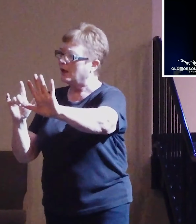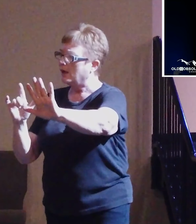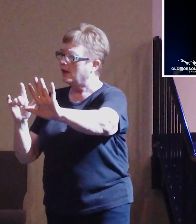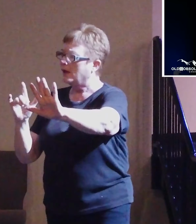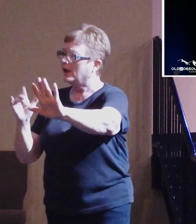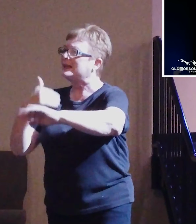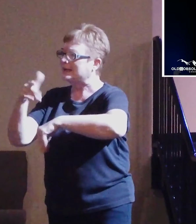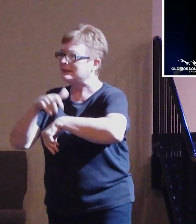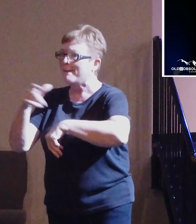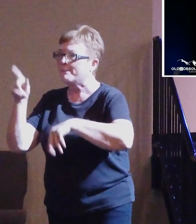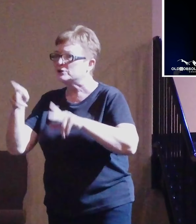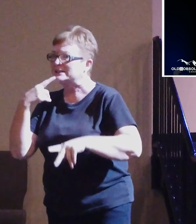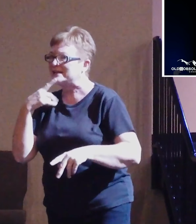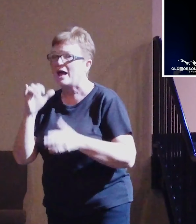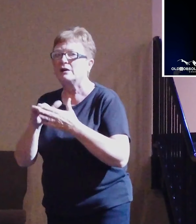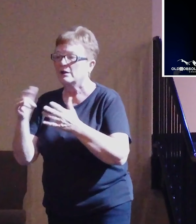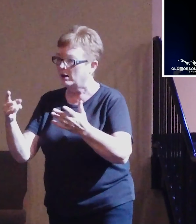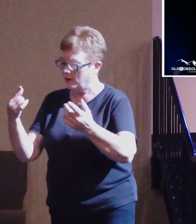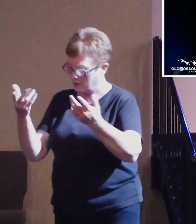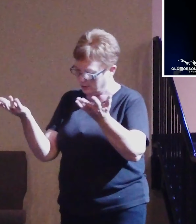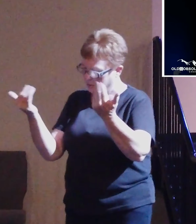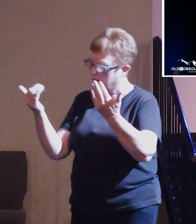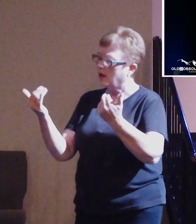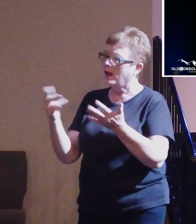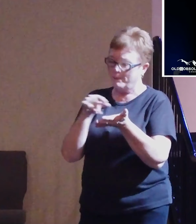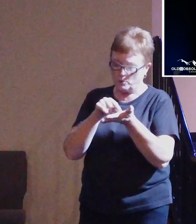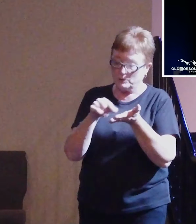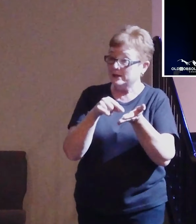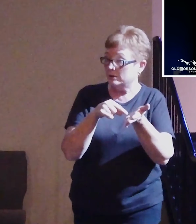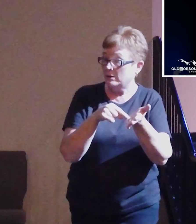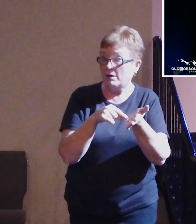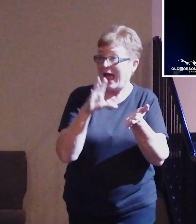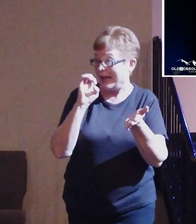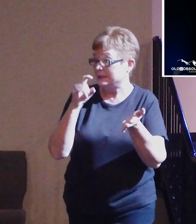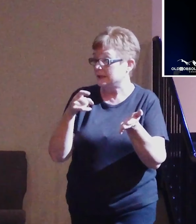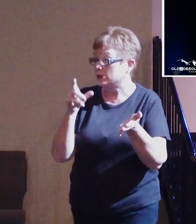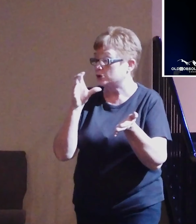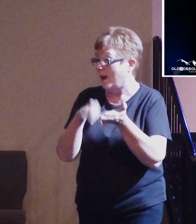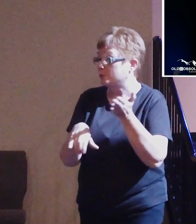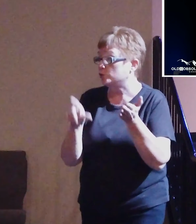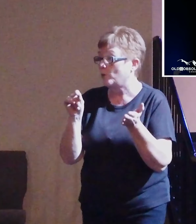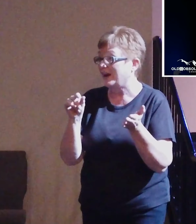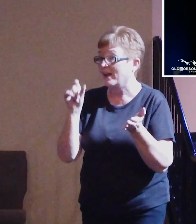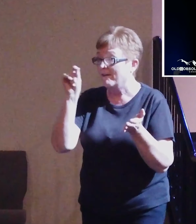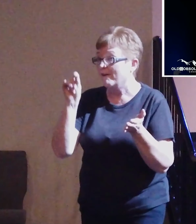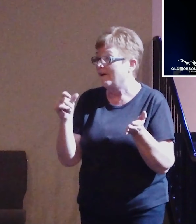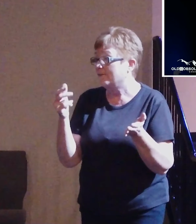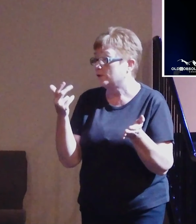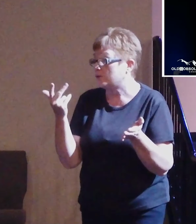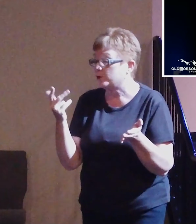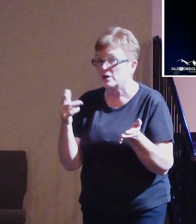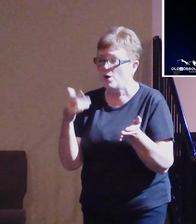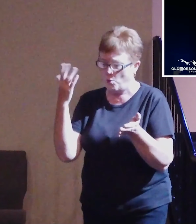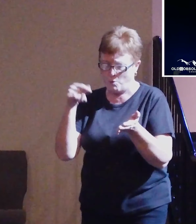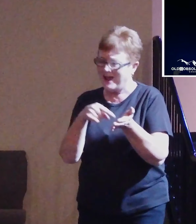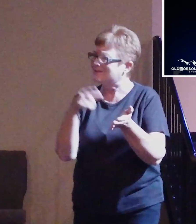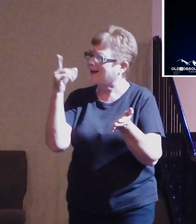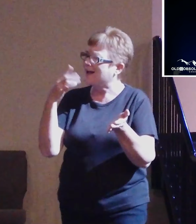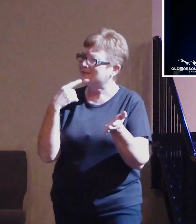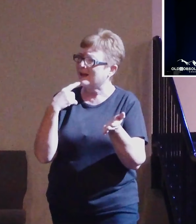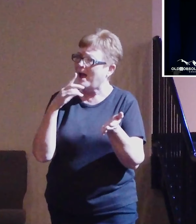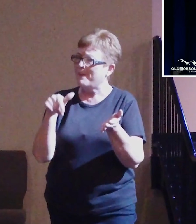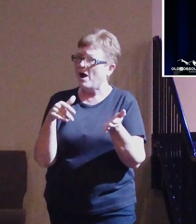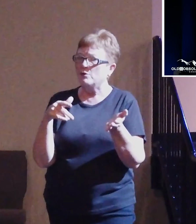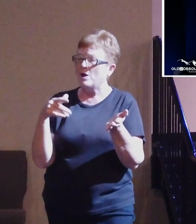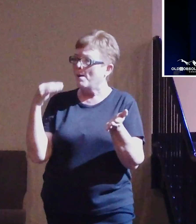Exodus chapter 20, verse 16, and ask them to explain why God speaks about